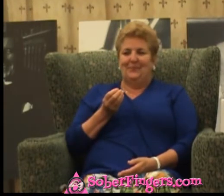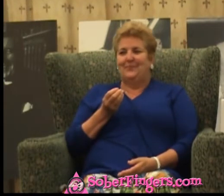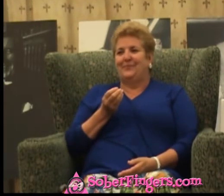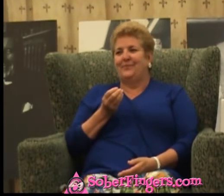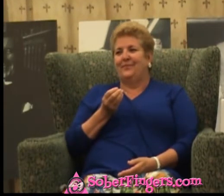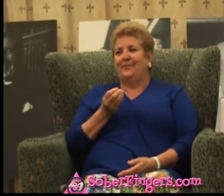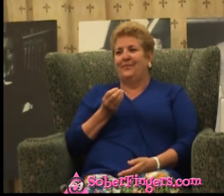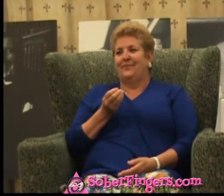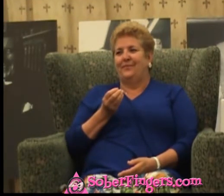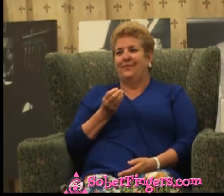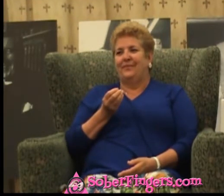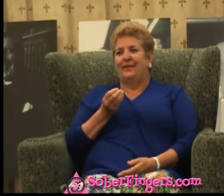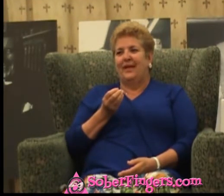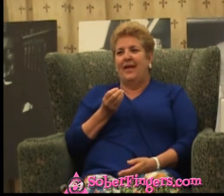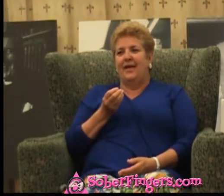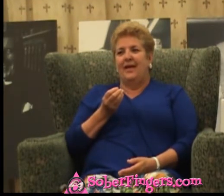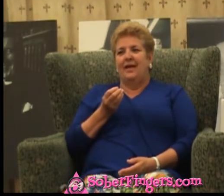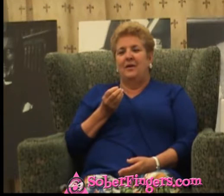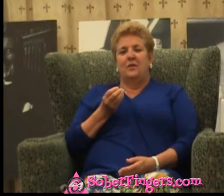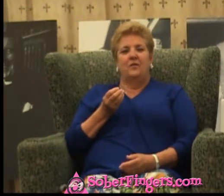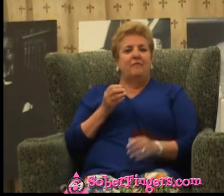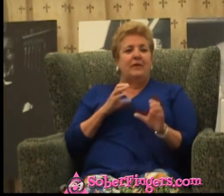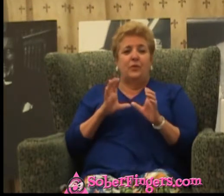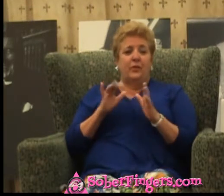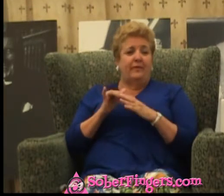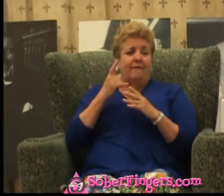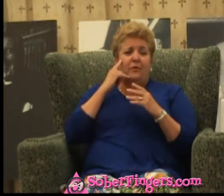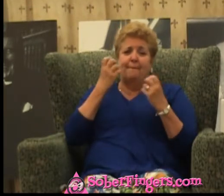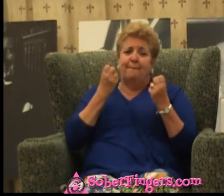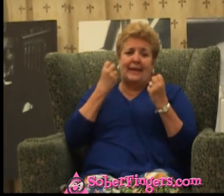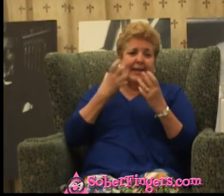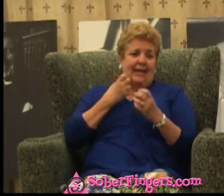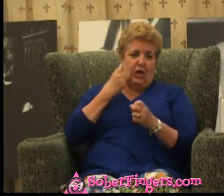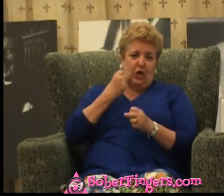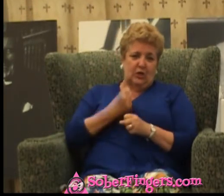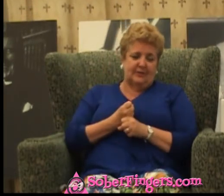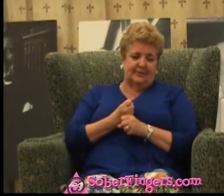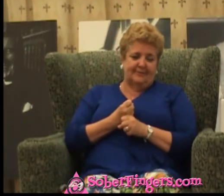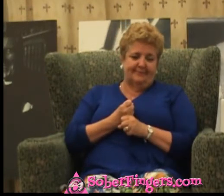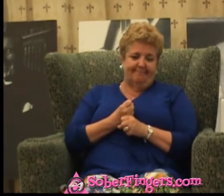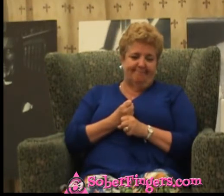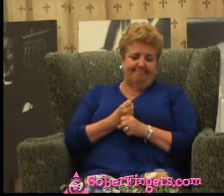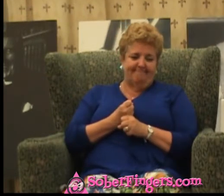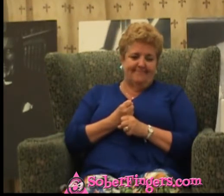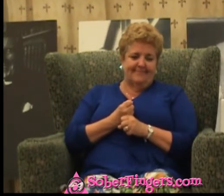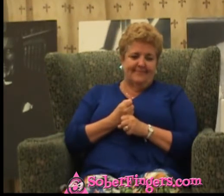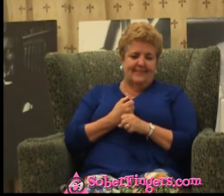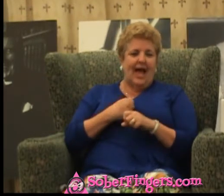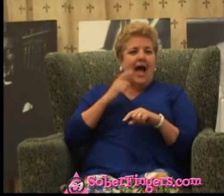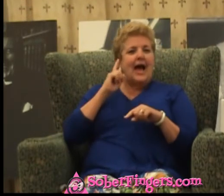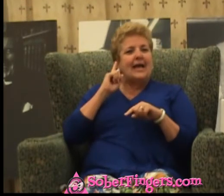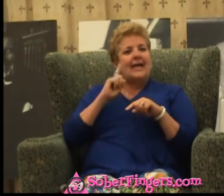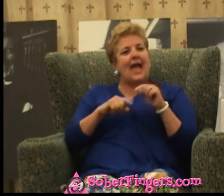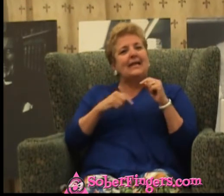having done all that for all these years, I cannot tell you the contribution that California has